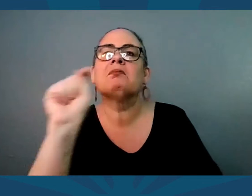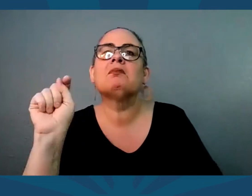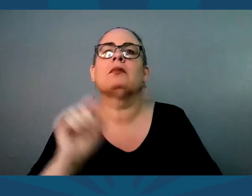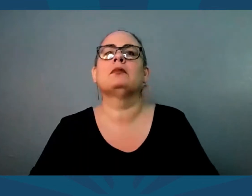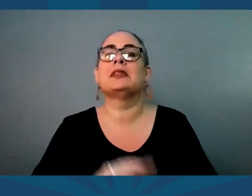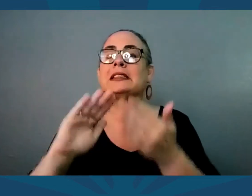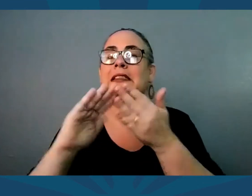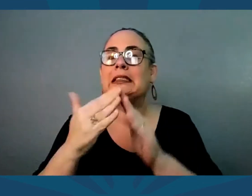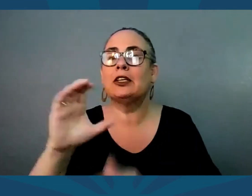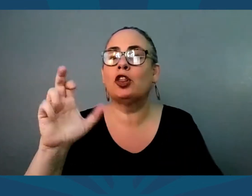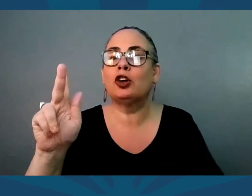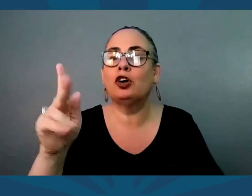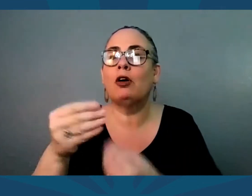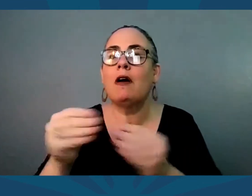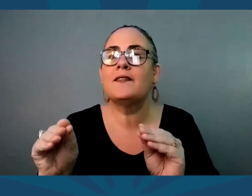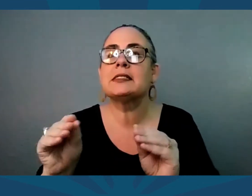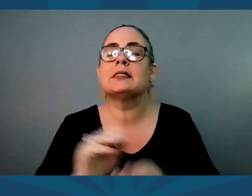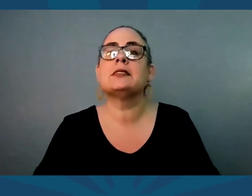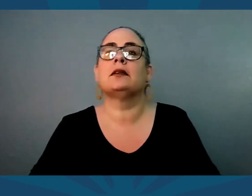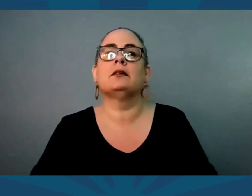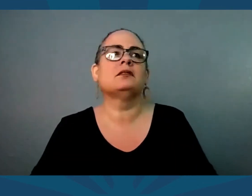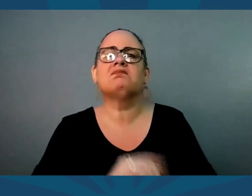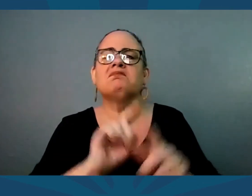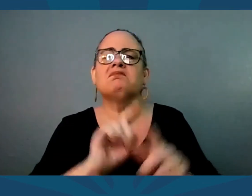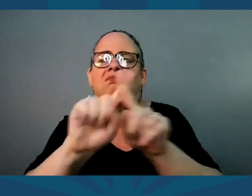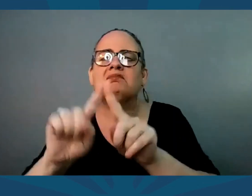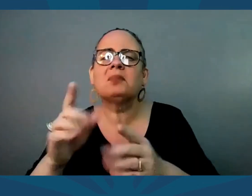division offices, MVD,